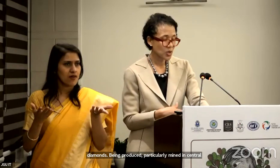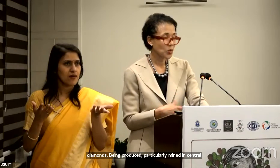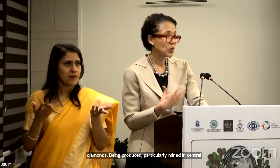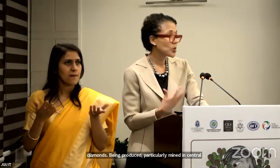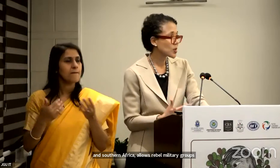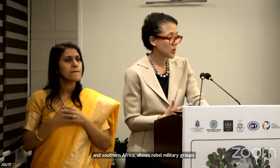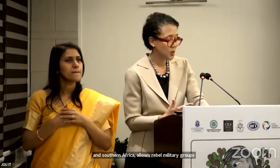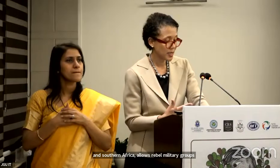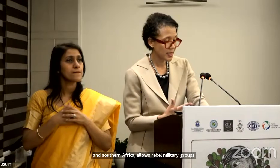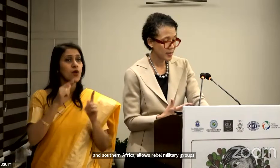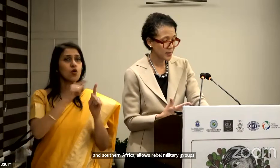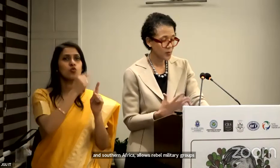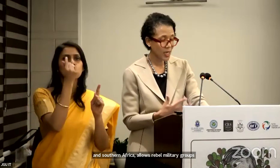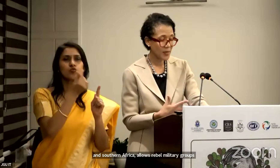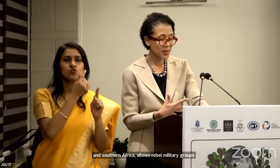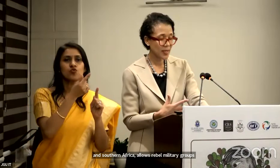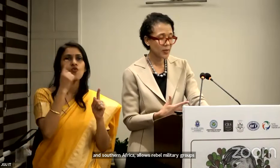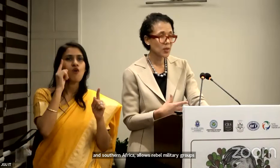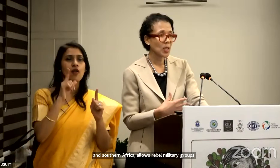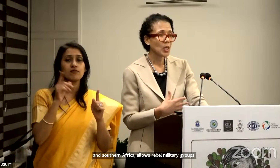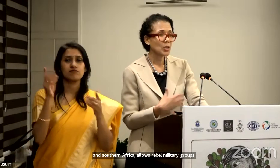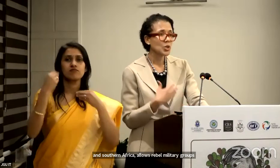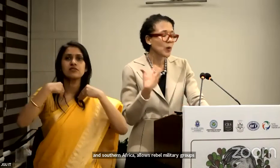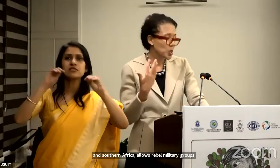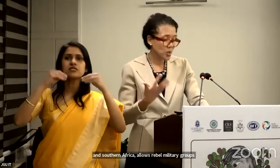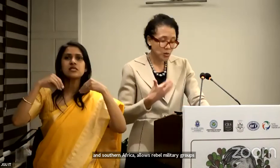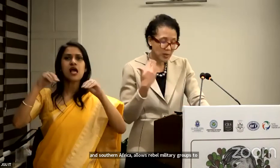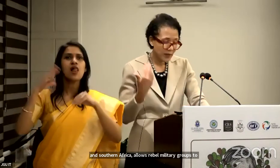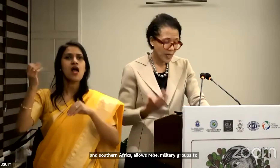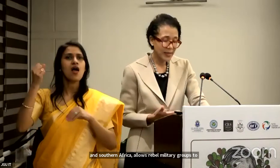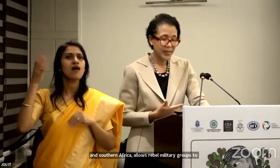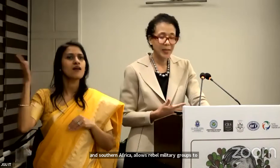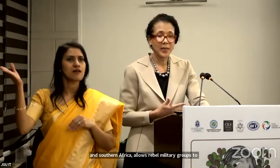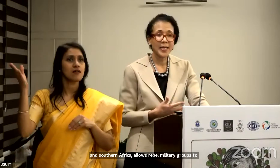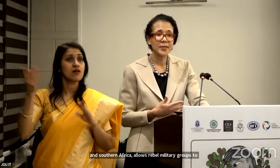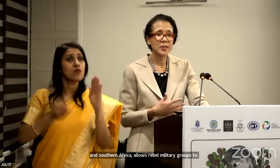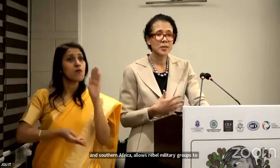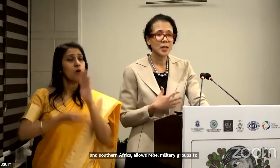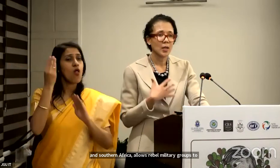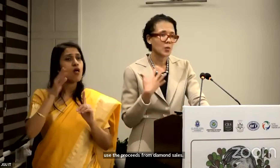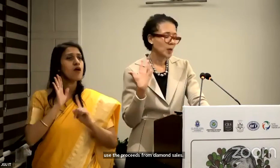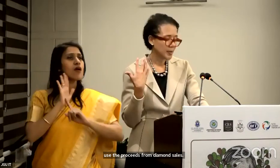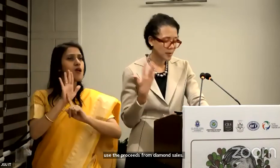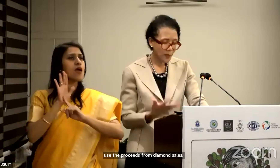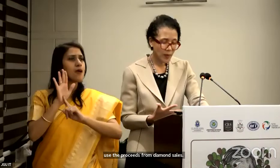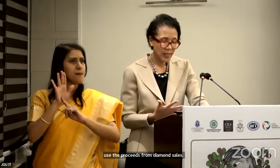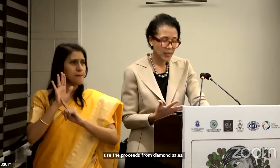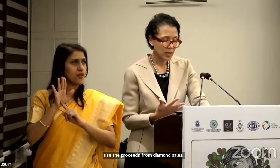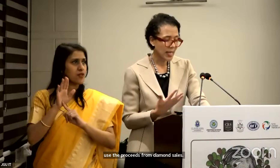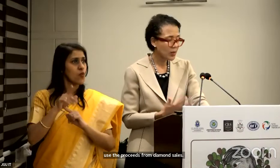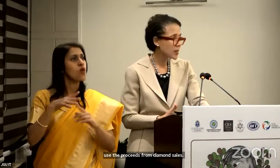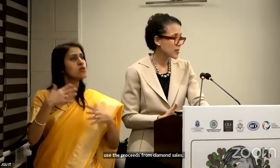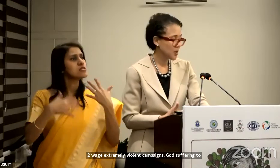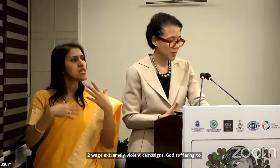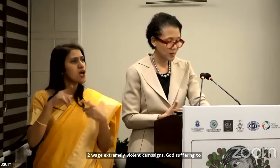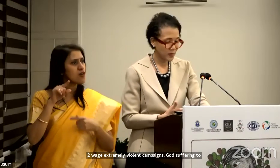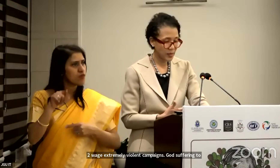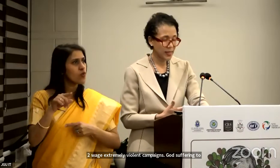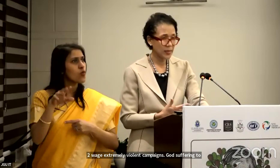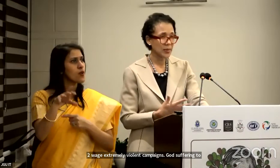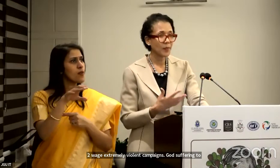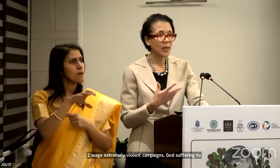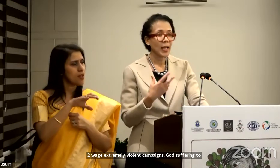groups to use the proceeds from diamond sales to wage extremely violent campaigns, brought suffering to countless numbers